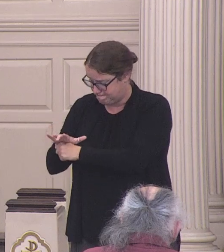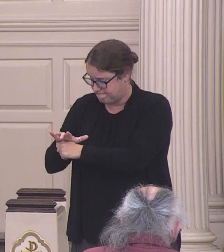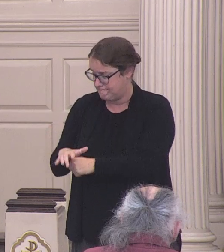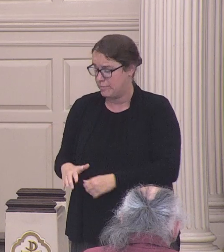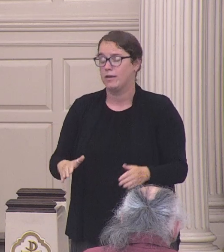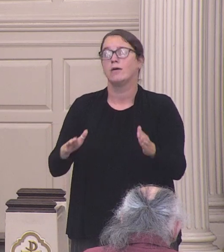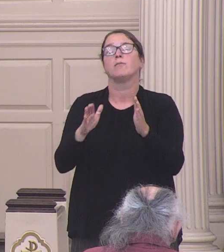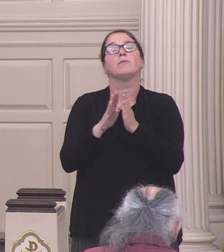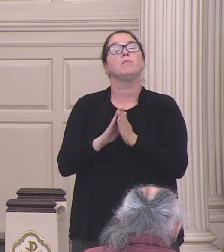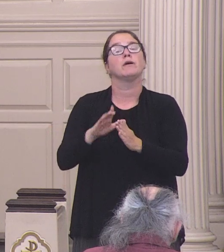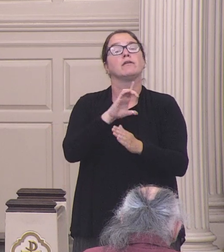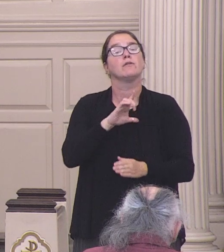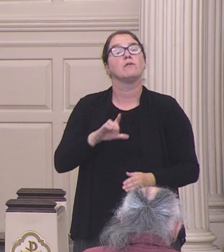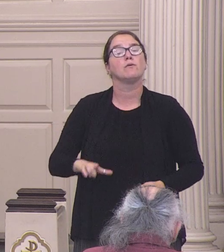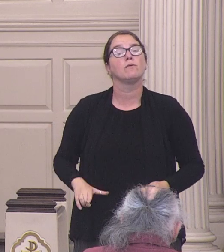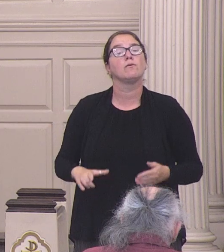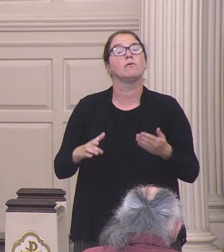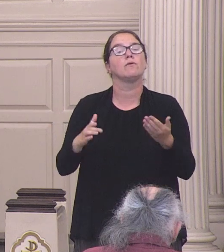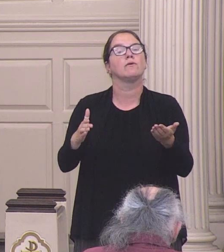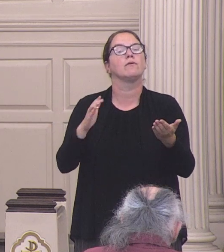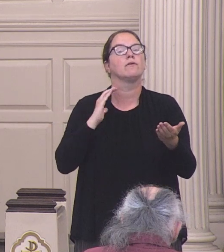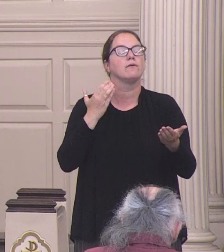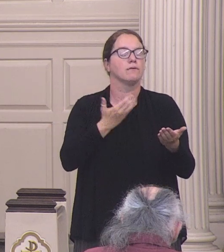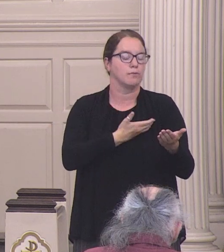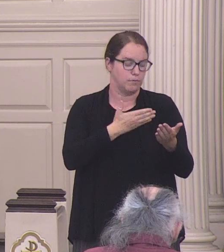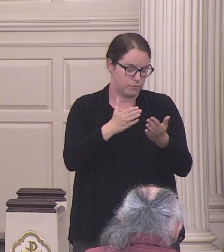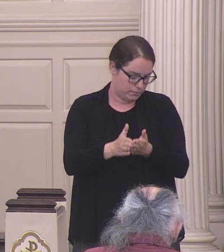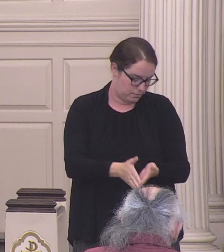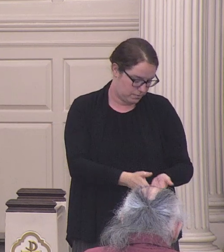Lord. Lord, hear our prayer.